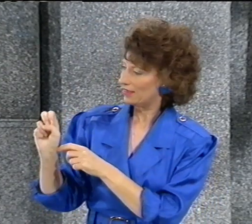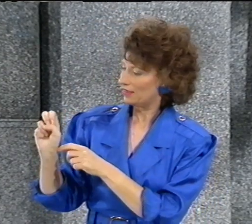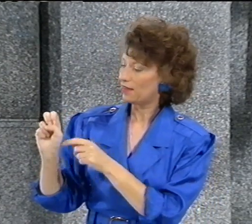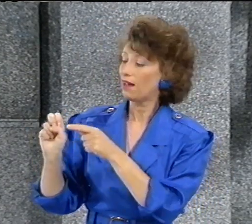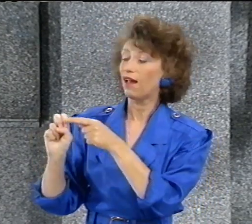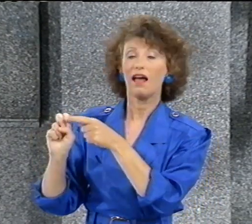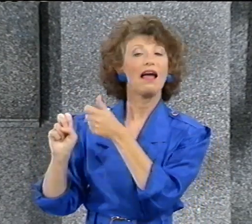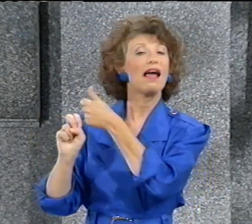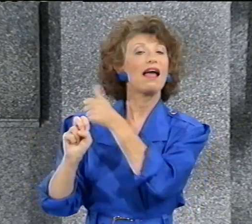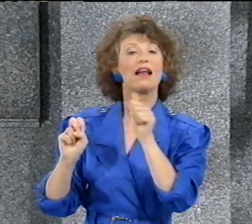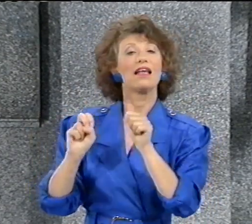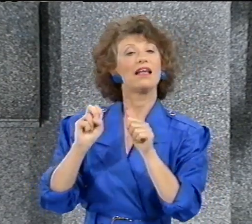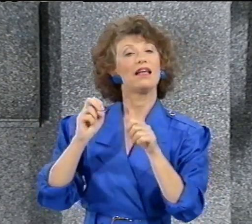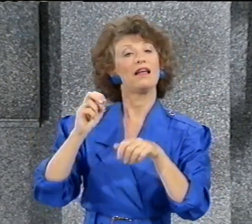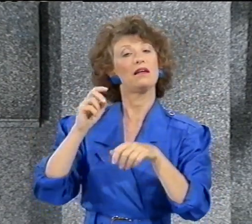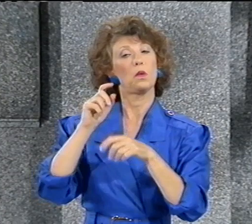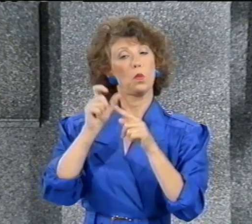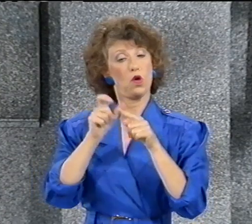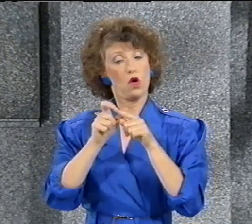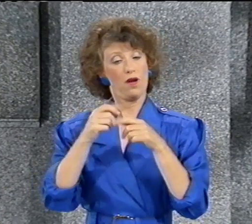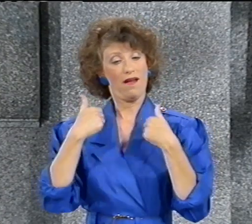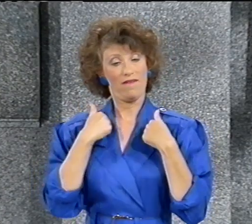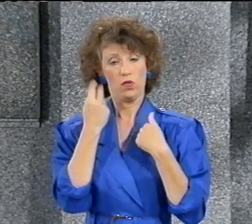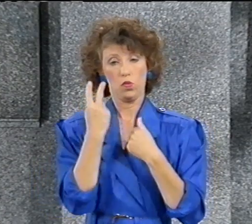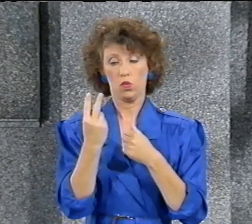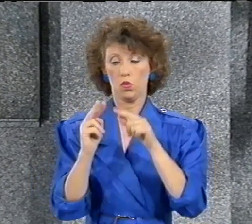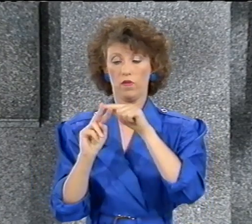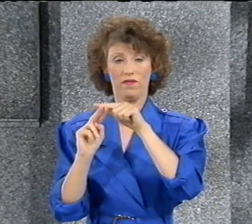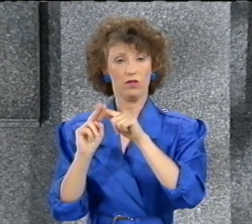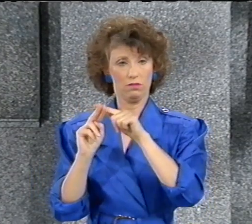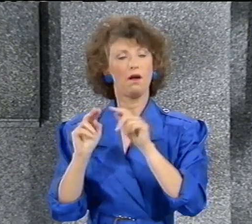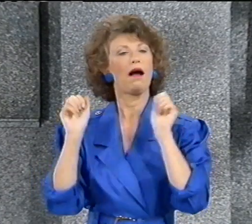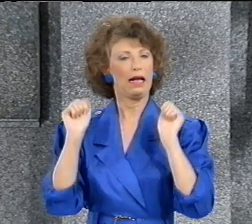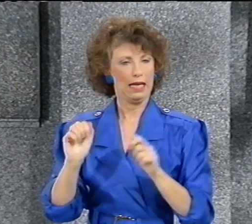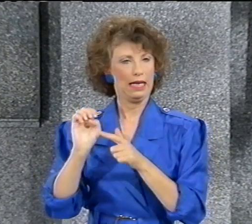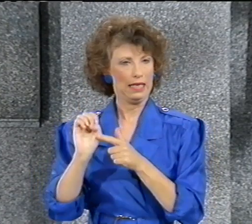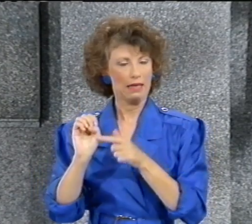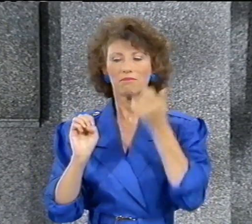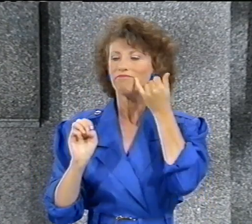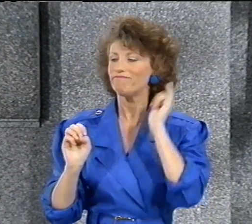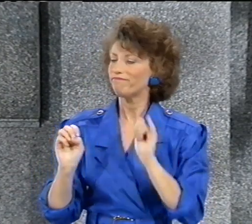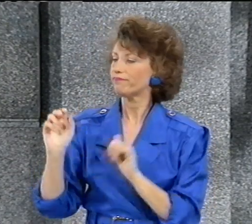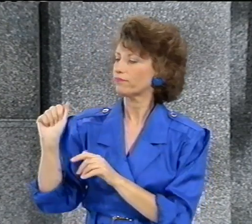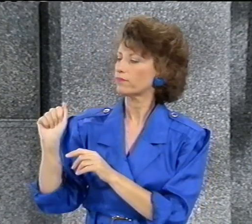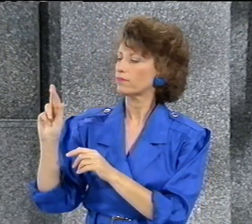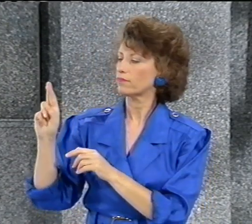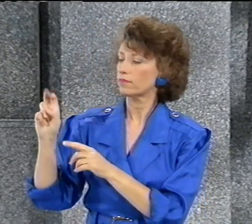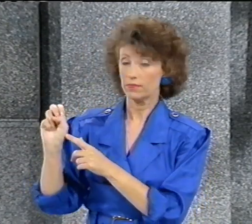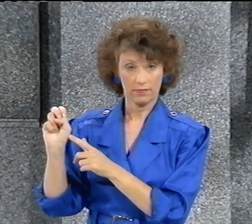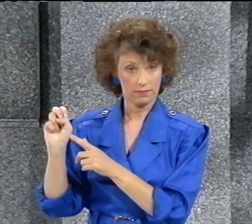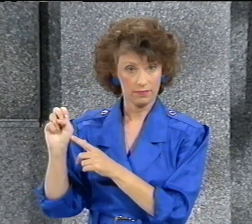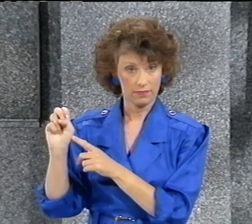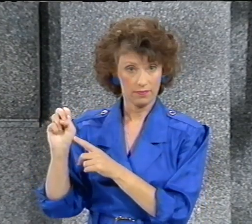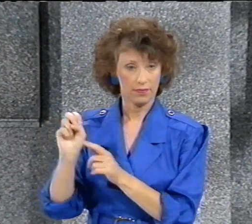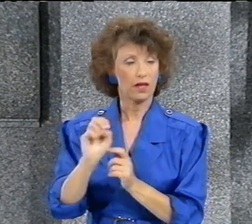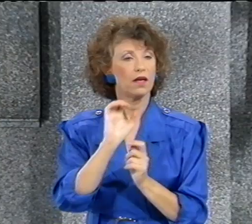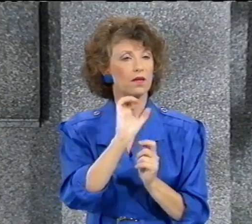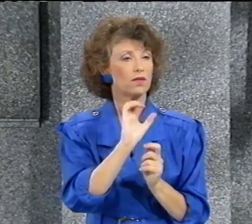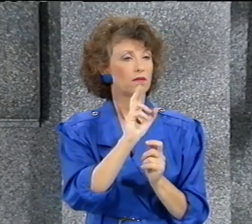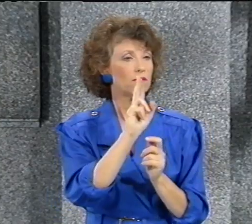Any letter that uses the same two fingers, such as after R, in the word R, or in the